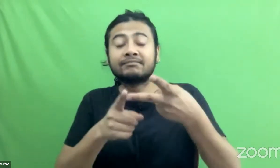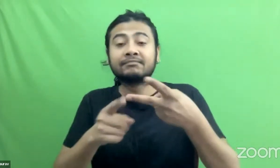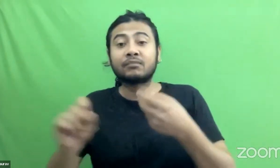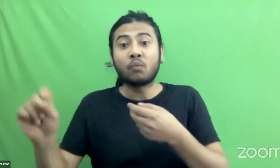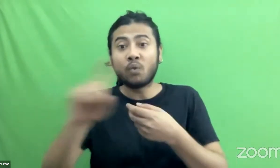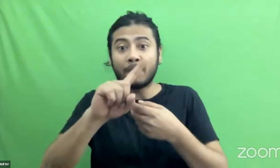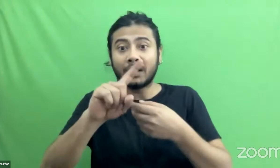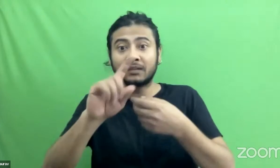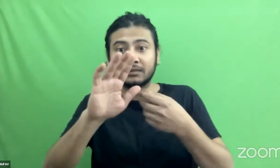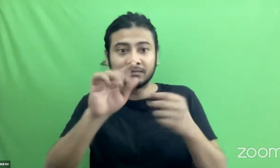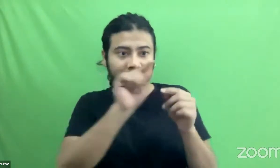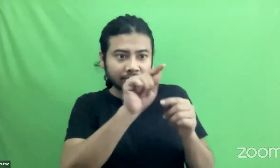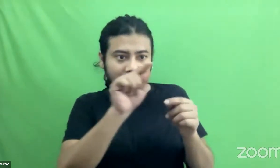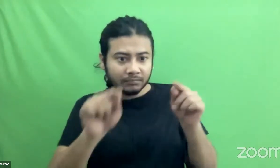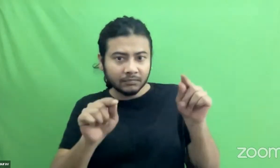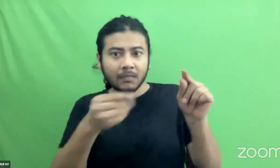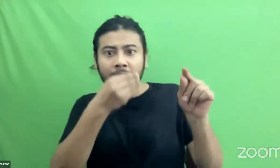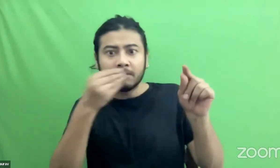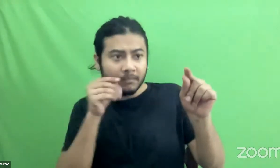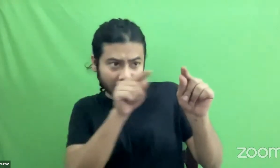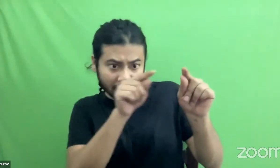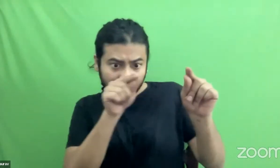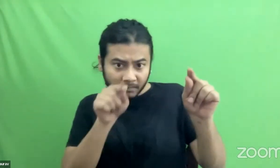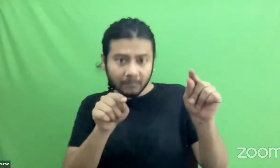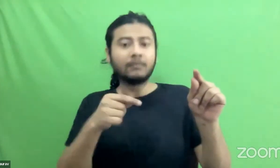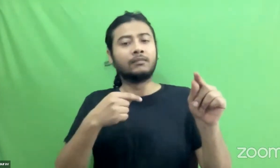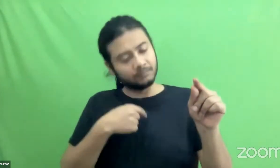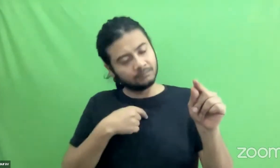we should engage in that service.